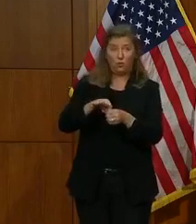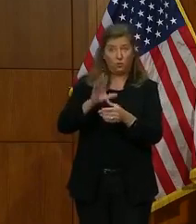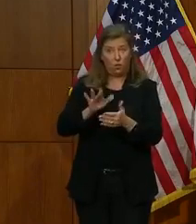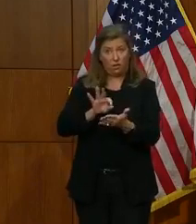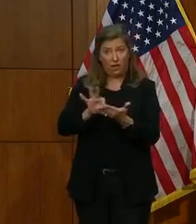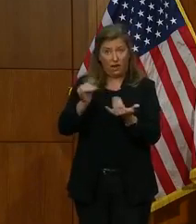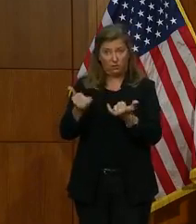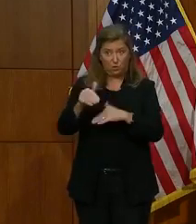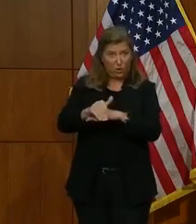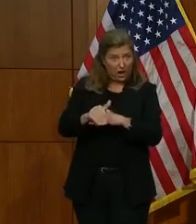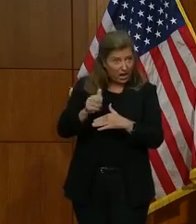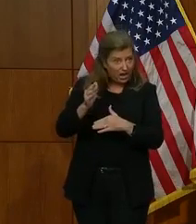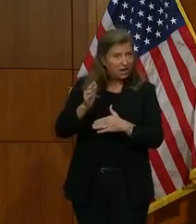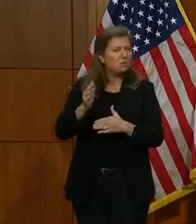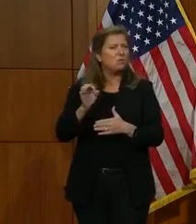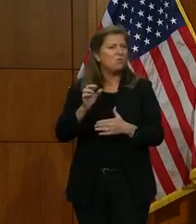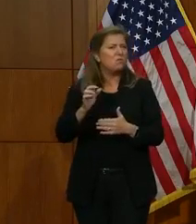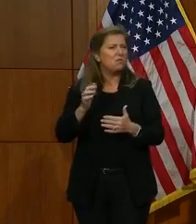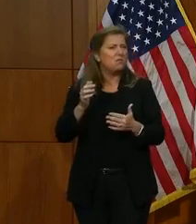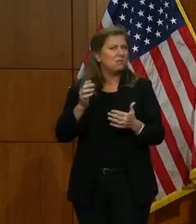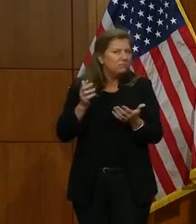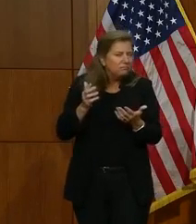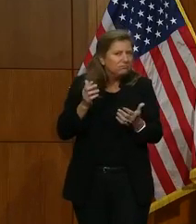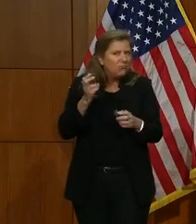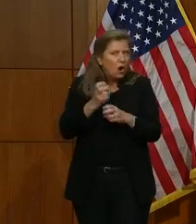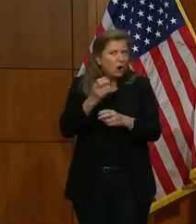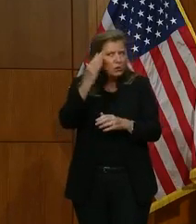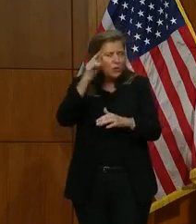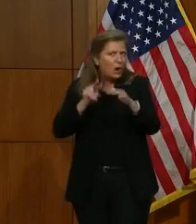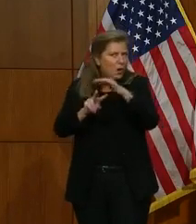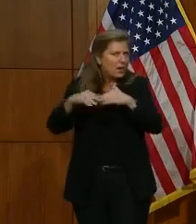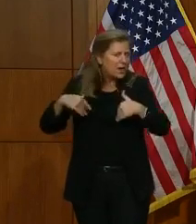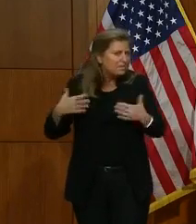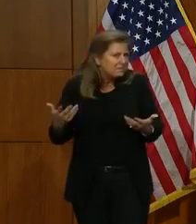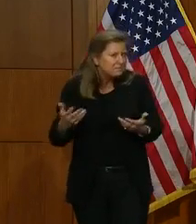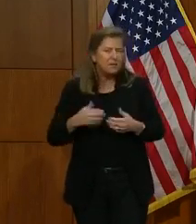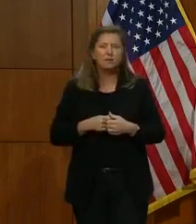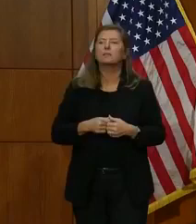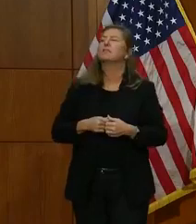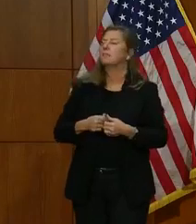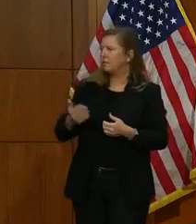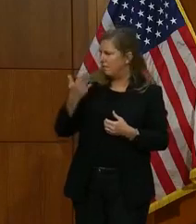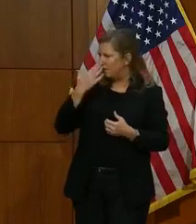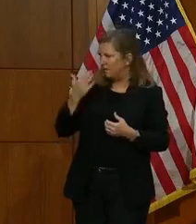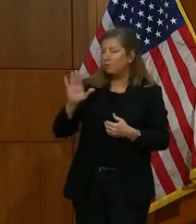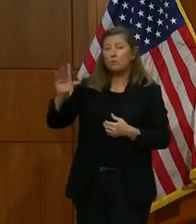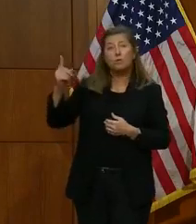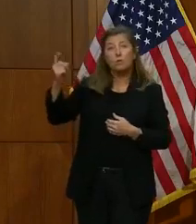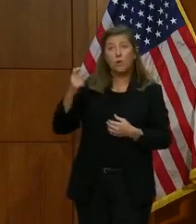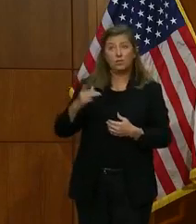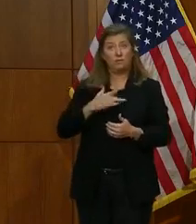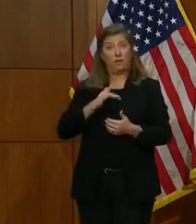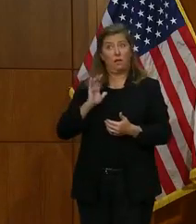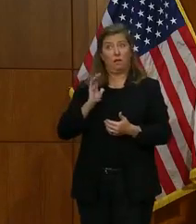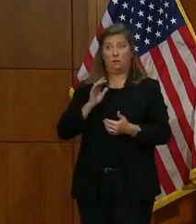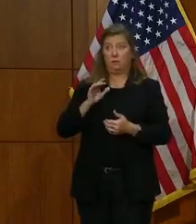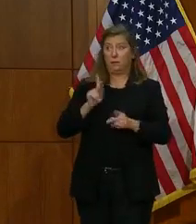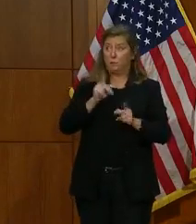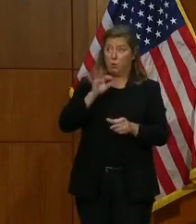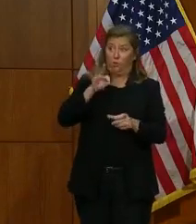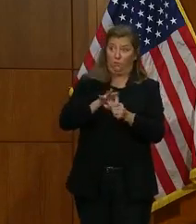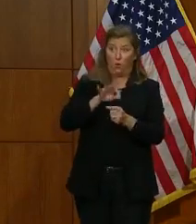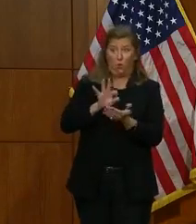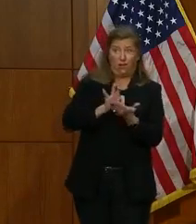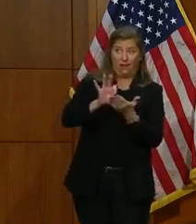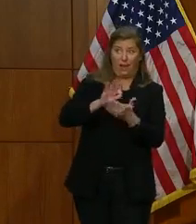to tell? Where are we with that? Thanks, Michelle. The question was, will most of the ballots be counted tonight?